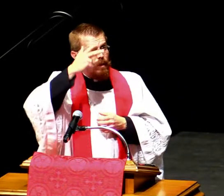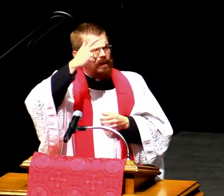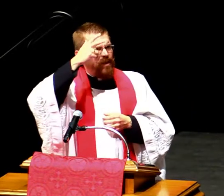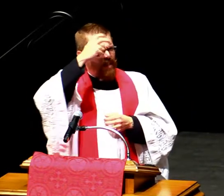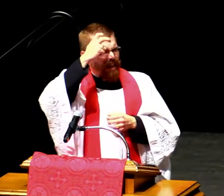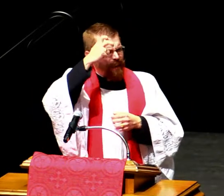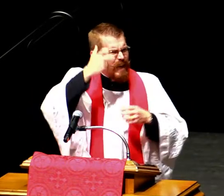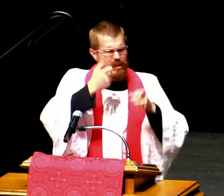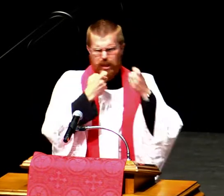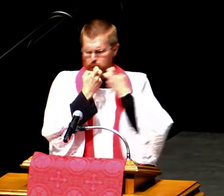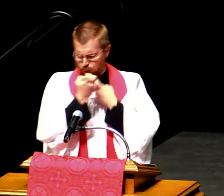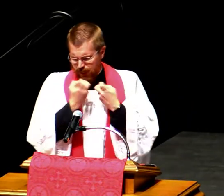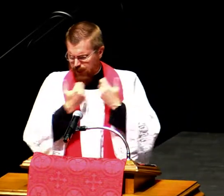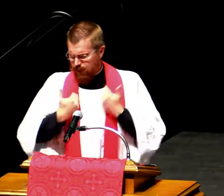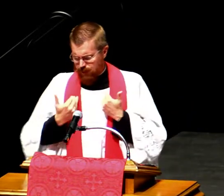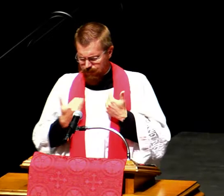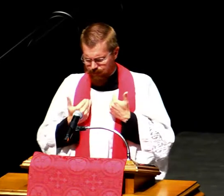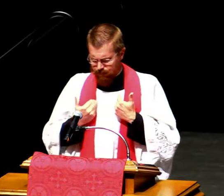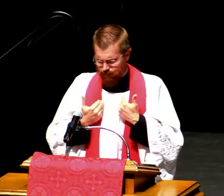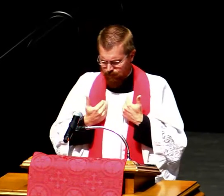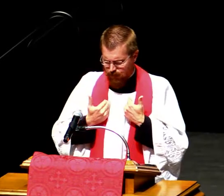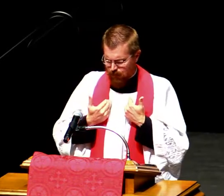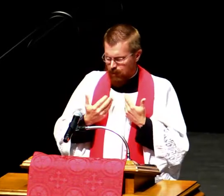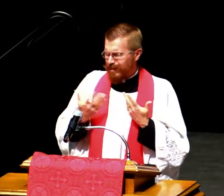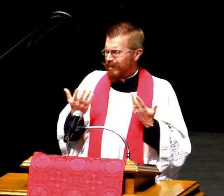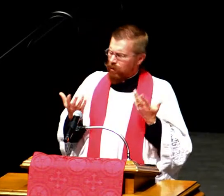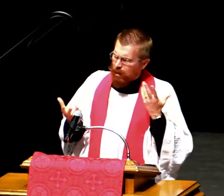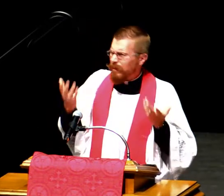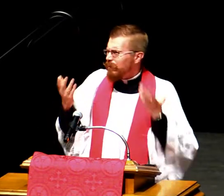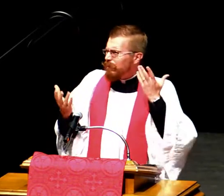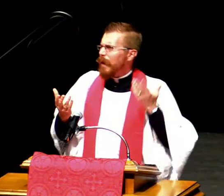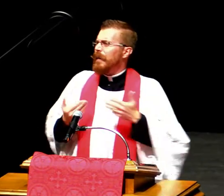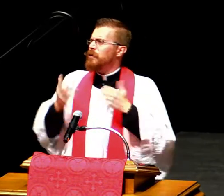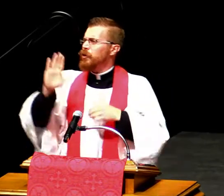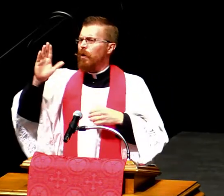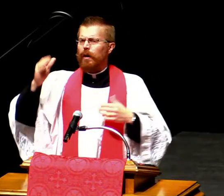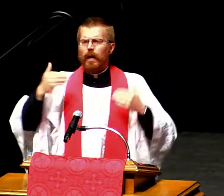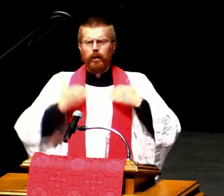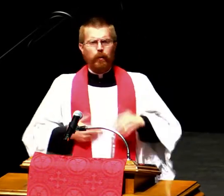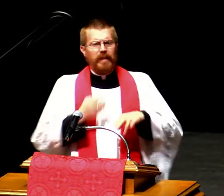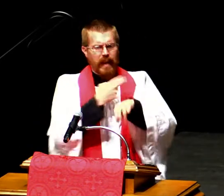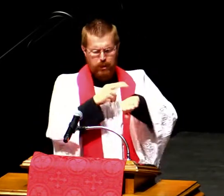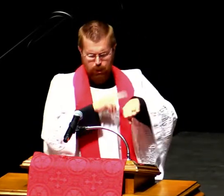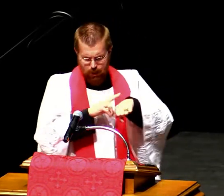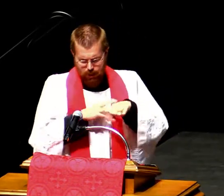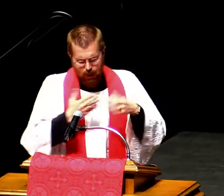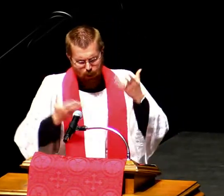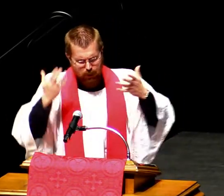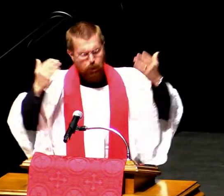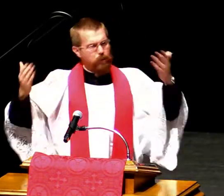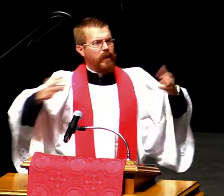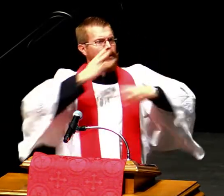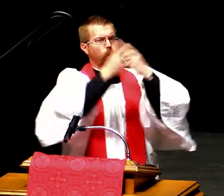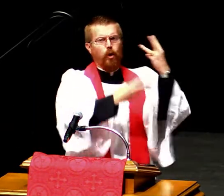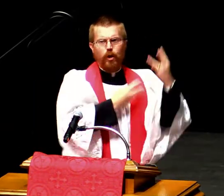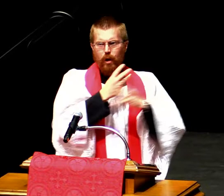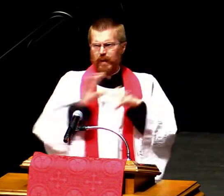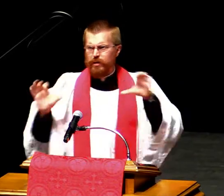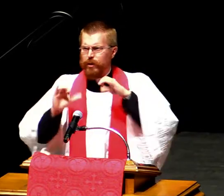Satan has this trick, or maybe it's your human nature, or it could be the world that's